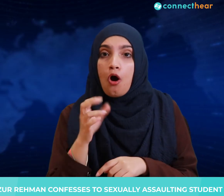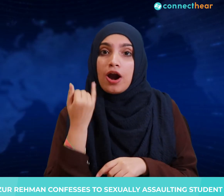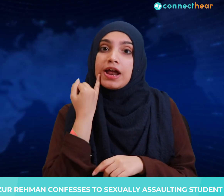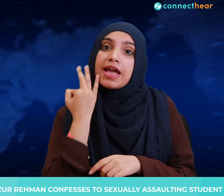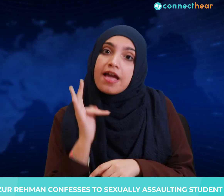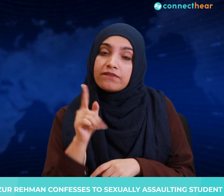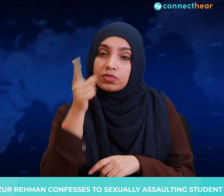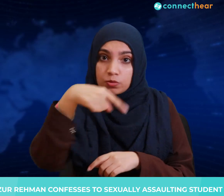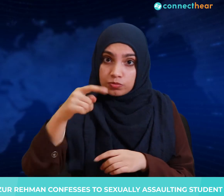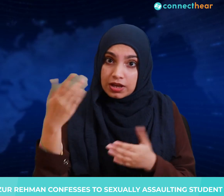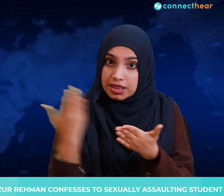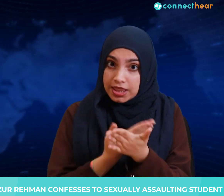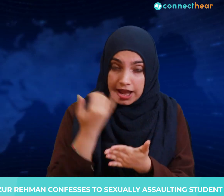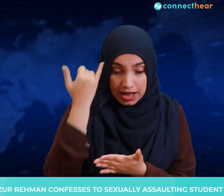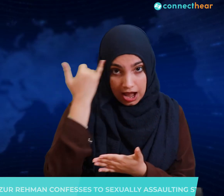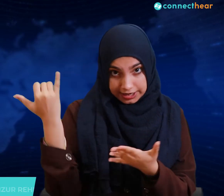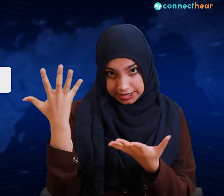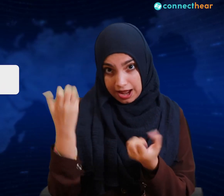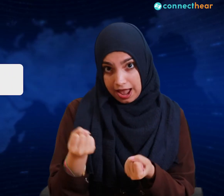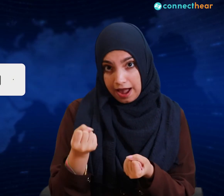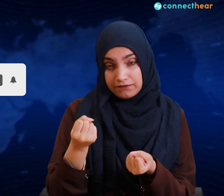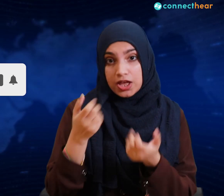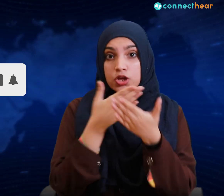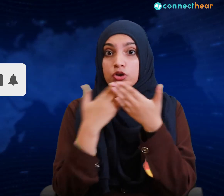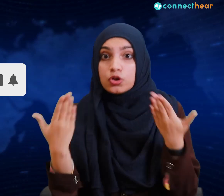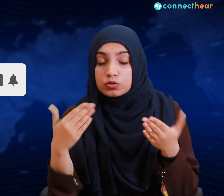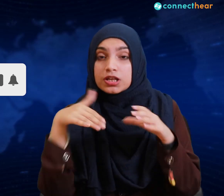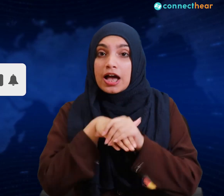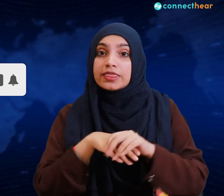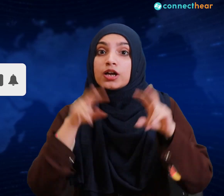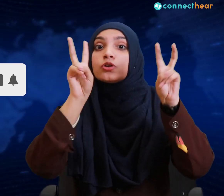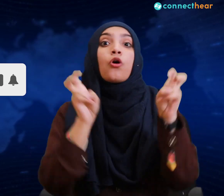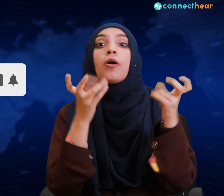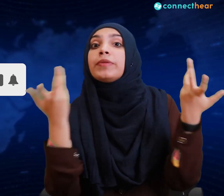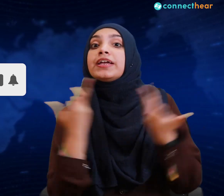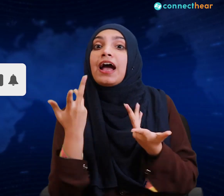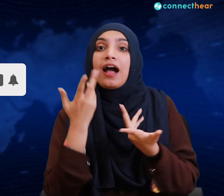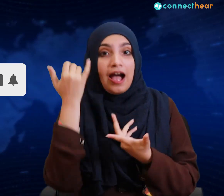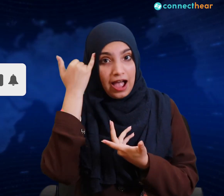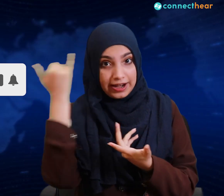If you like the video, don't forget to like, share, comment and subscribe.